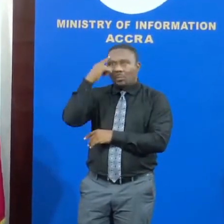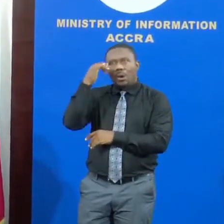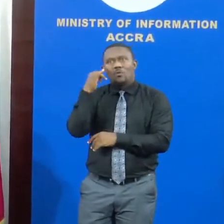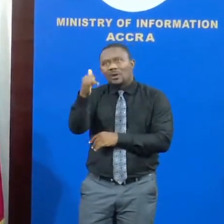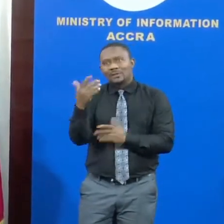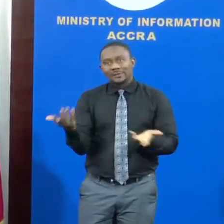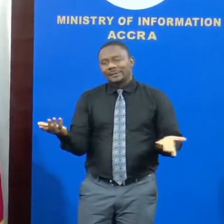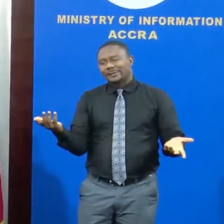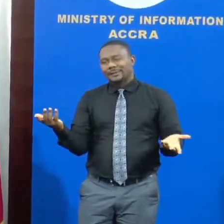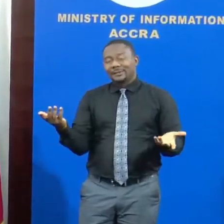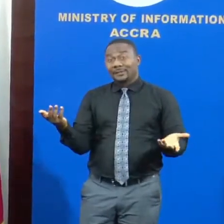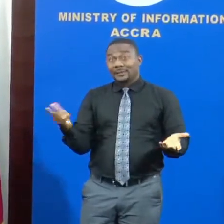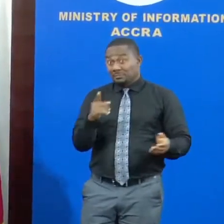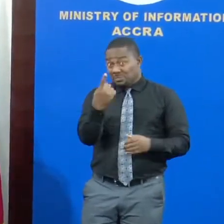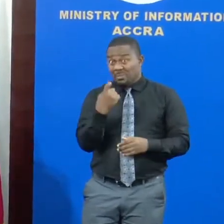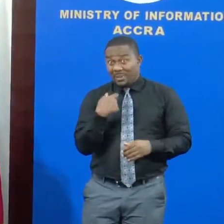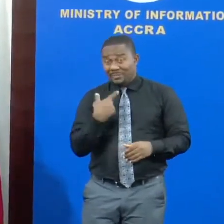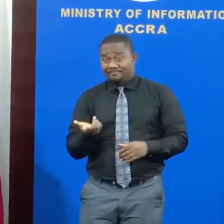point.